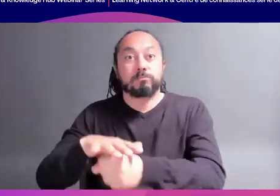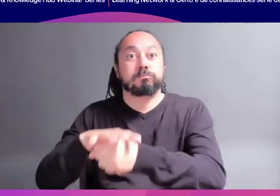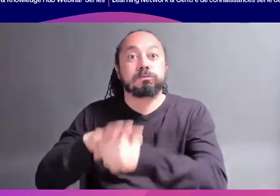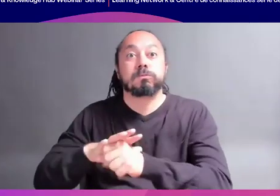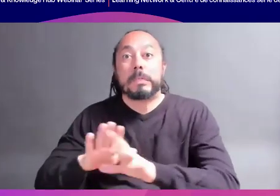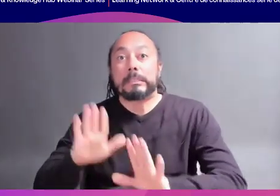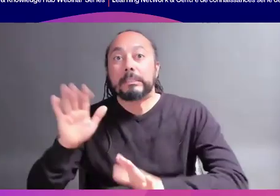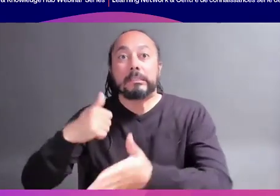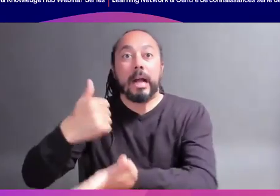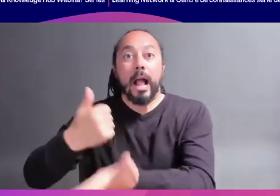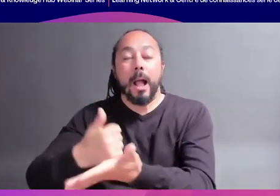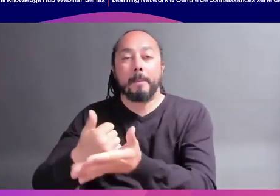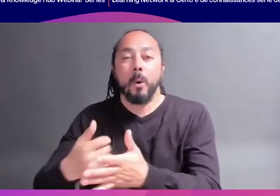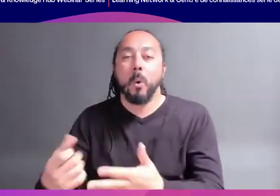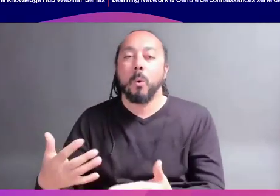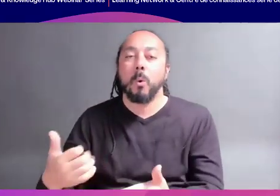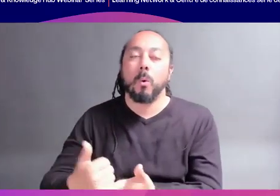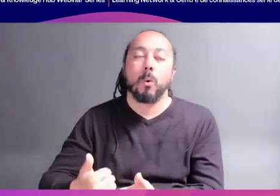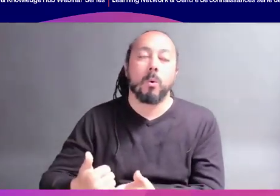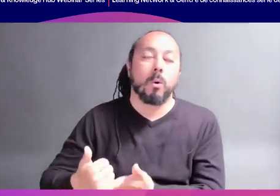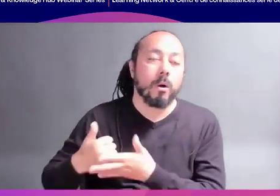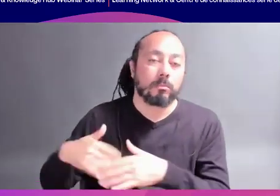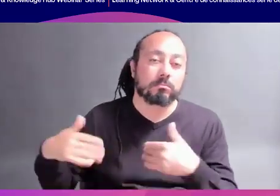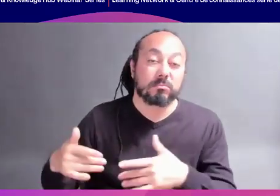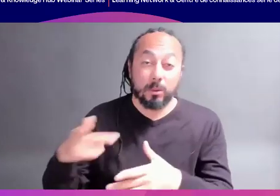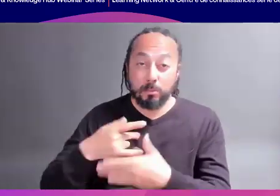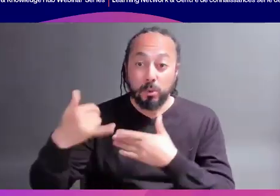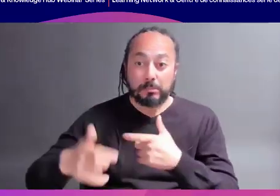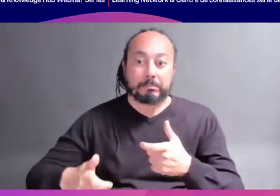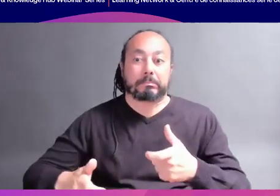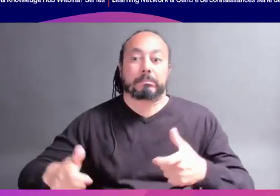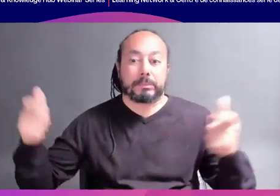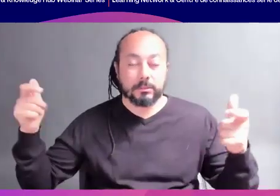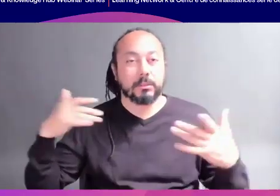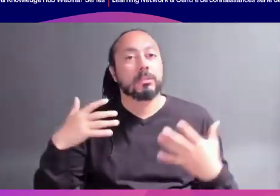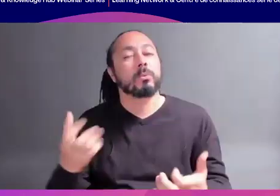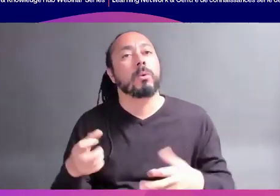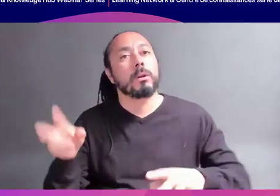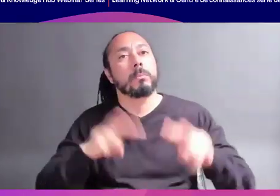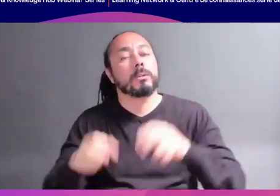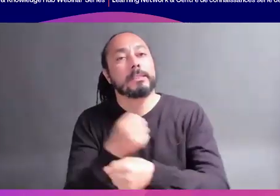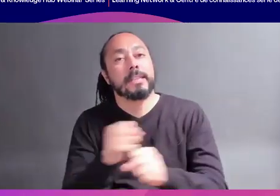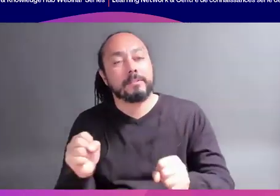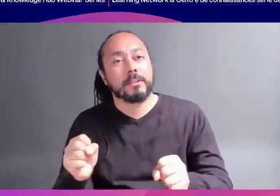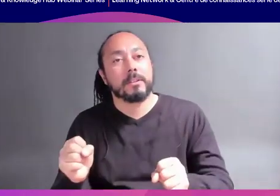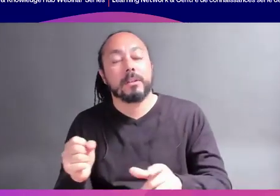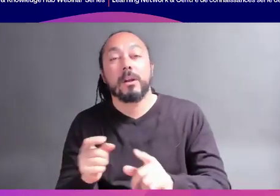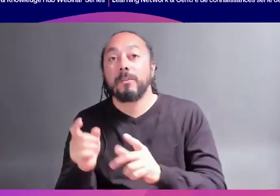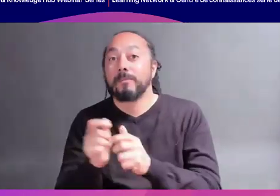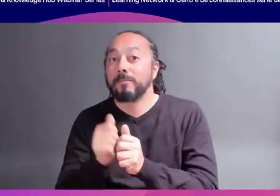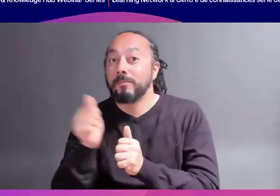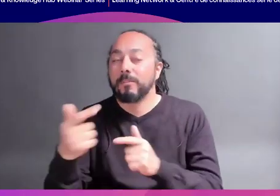say that that was a huge project, because we were trying to monitor safety remotely through